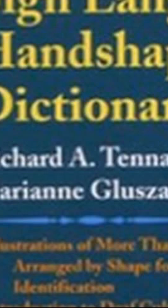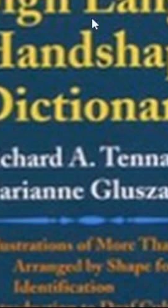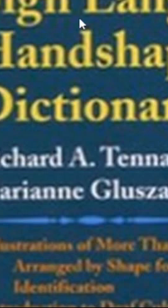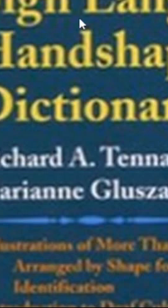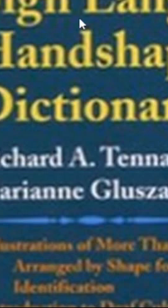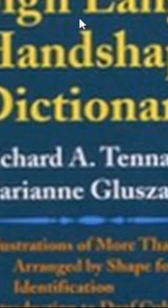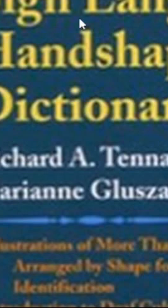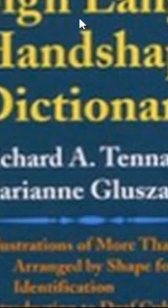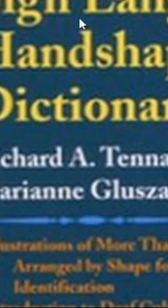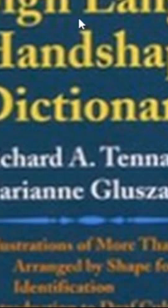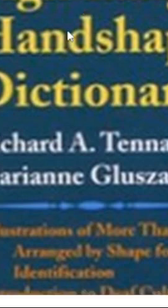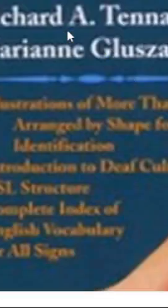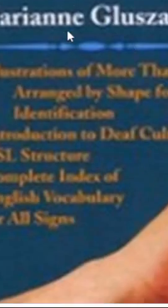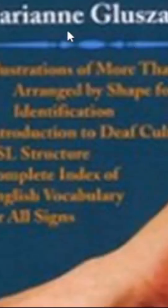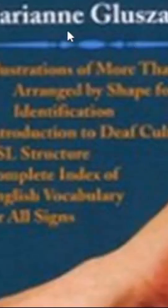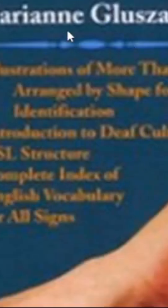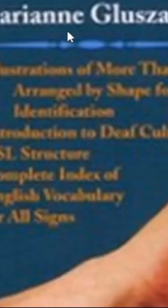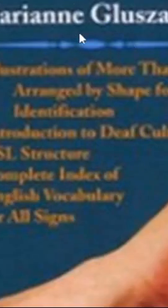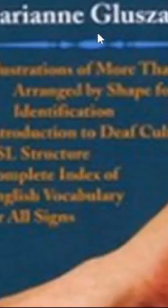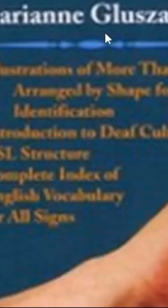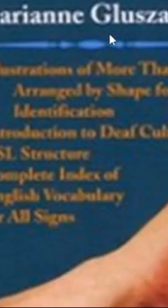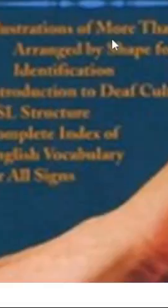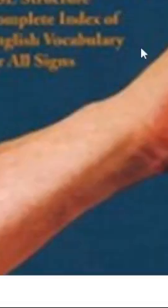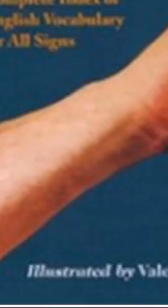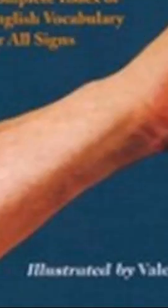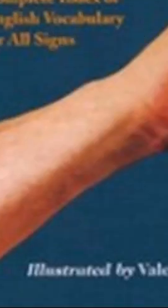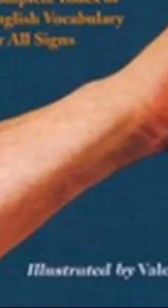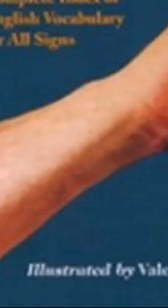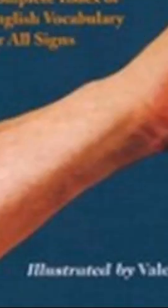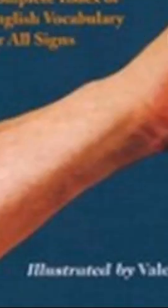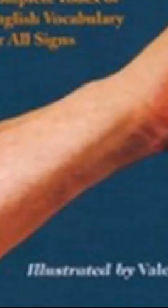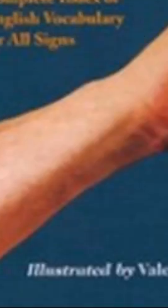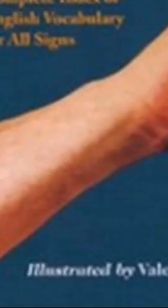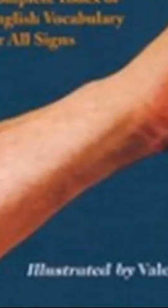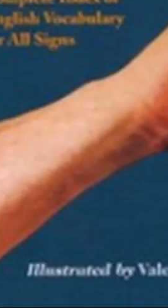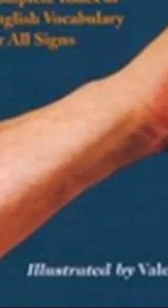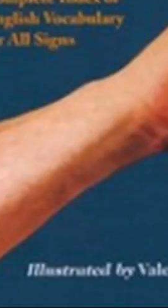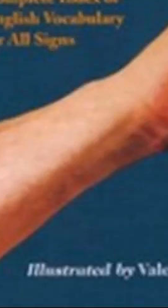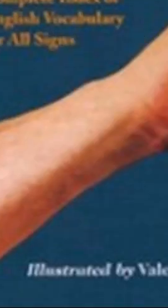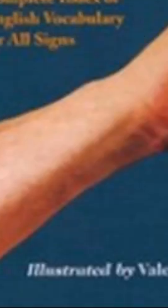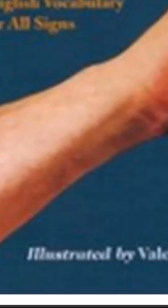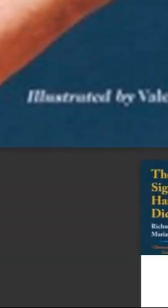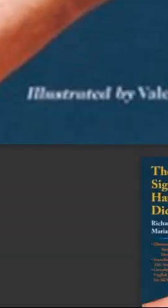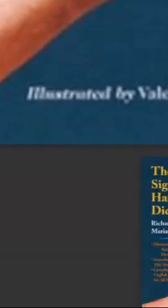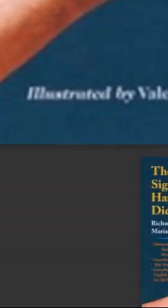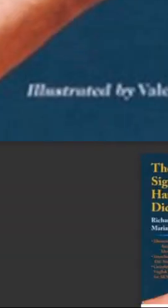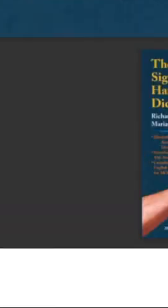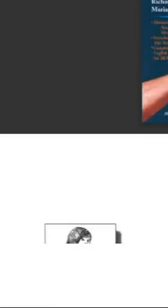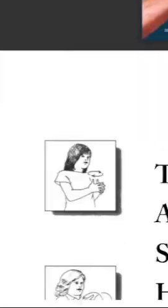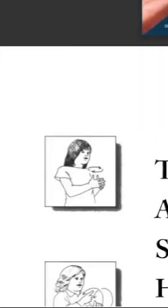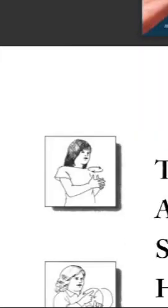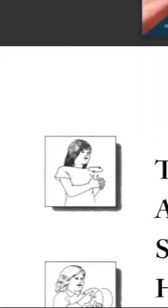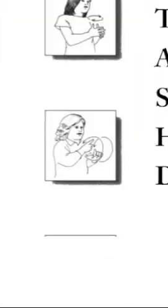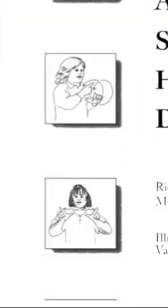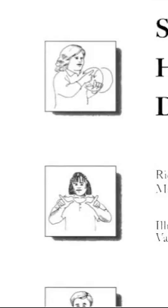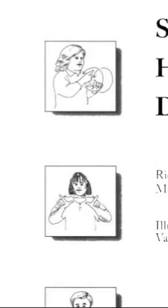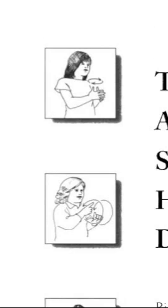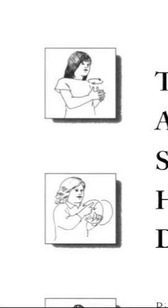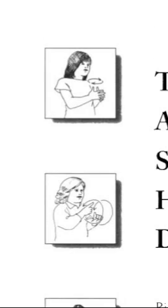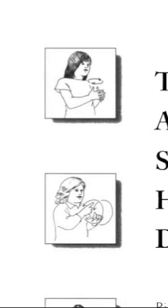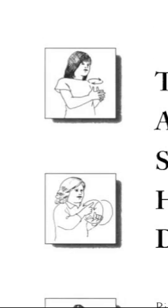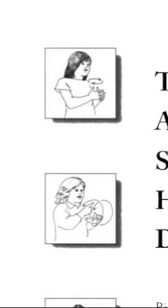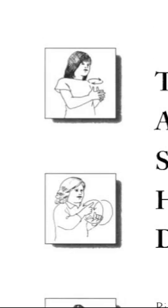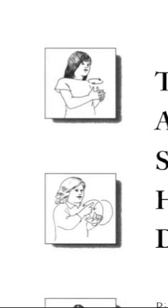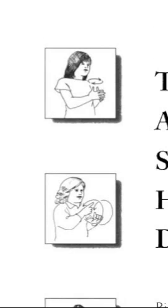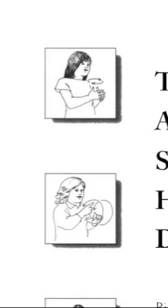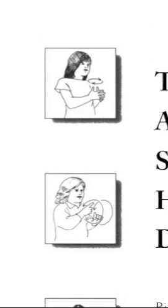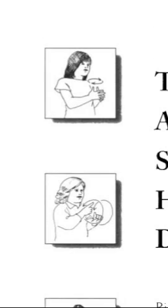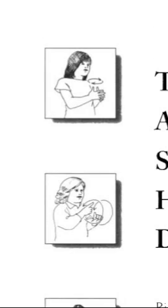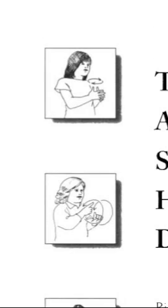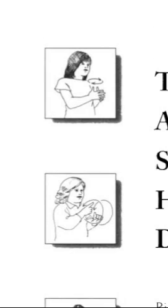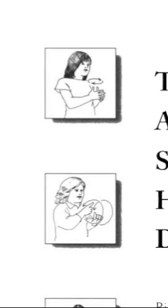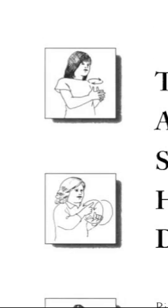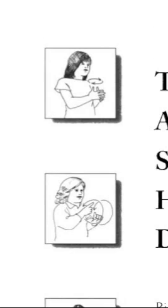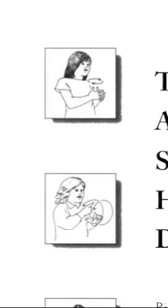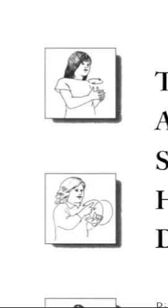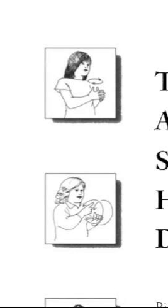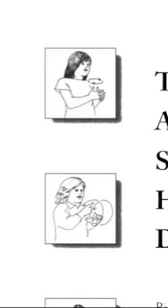is very well used. It's called the sign language, and everyone in the world uses it. Let's go ahead and know what's going on with this language.